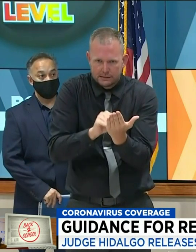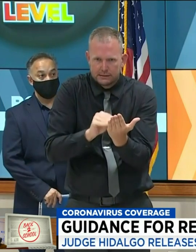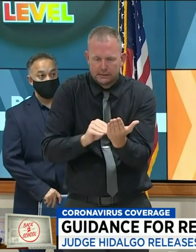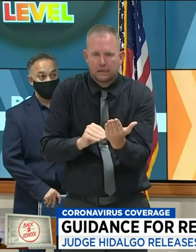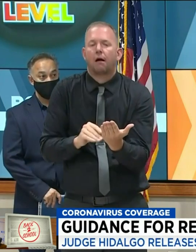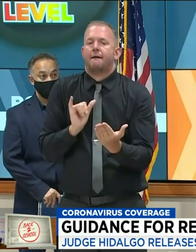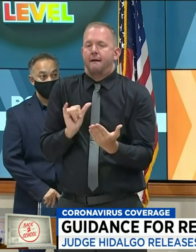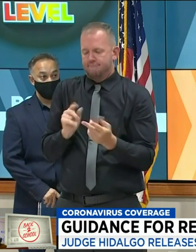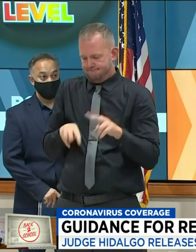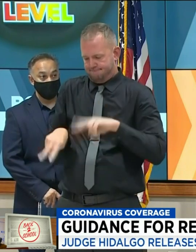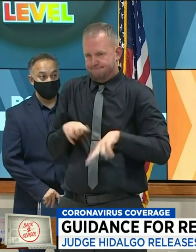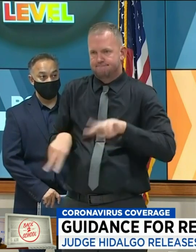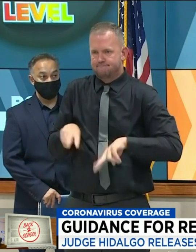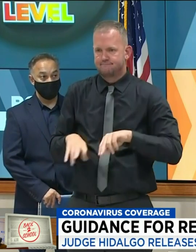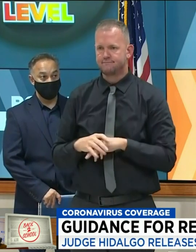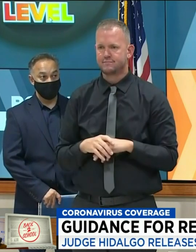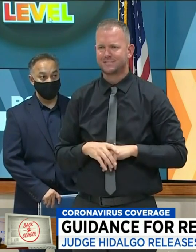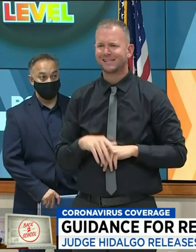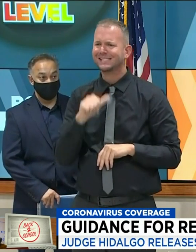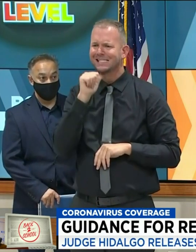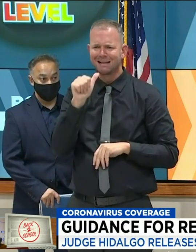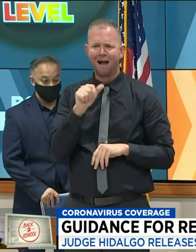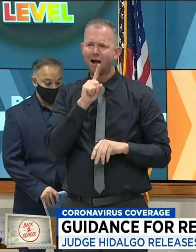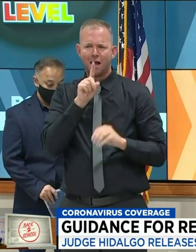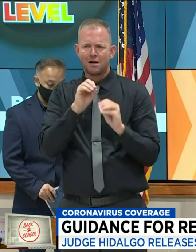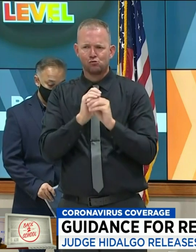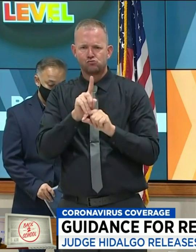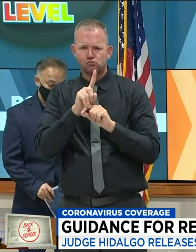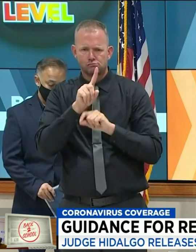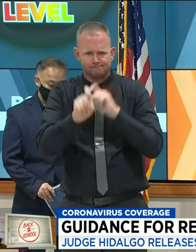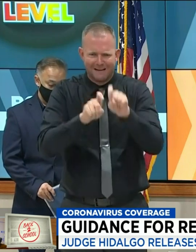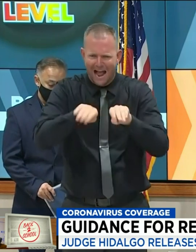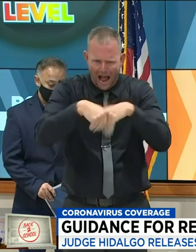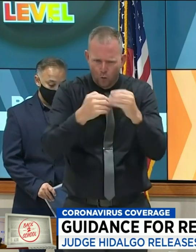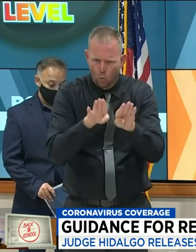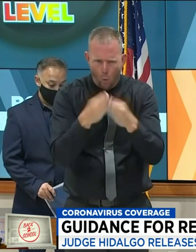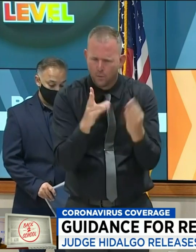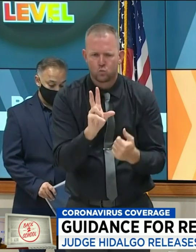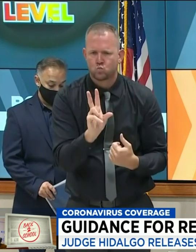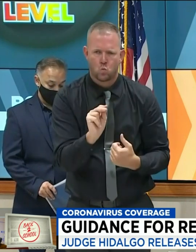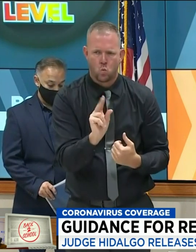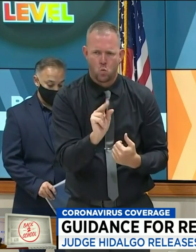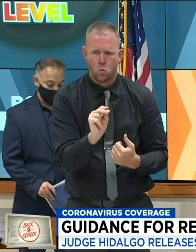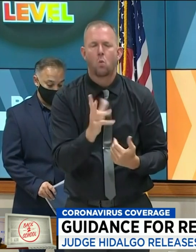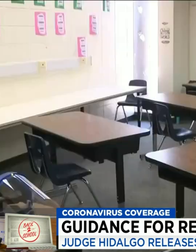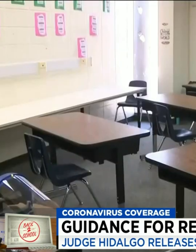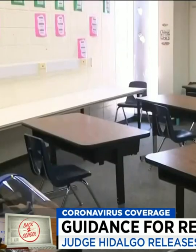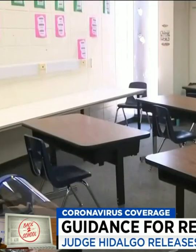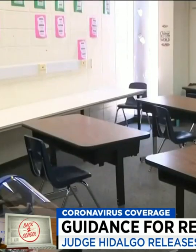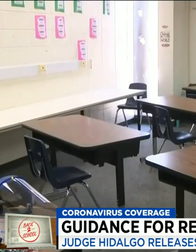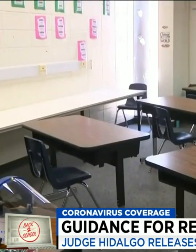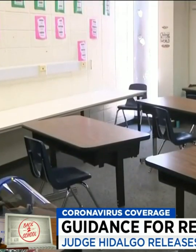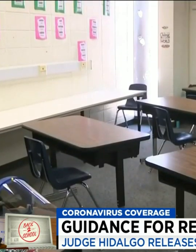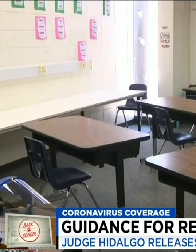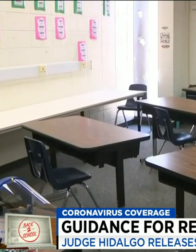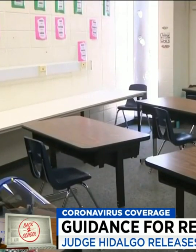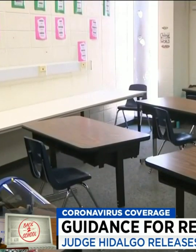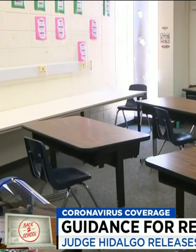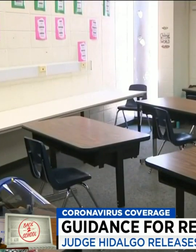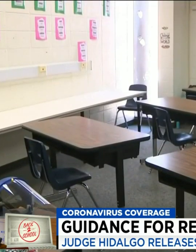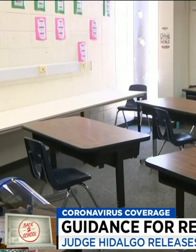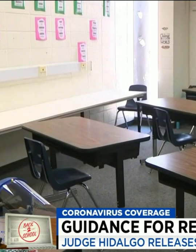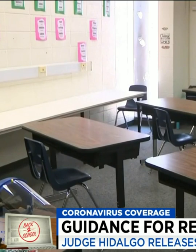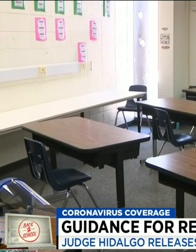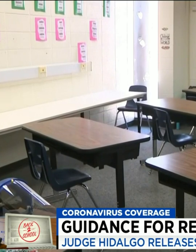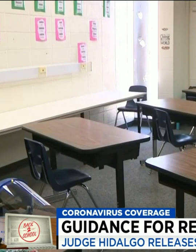intellectually honest, looking at best practices. Harris County Judge Lena Hidalgo today on what she says is best practice for schools